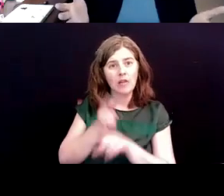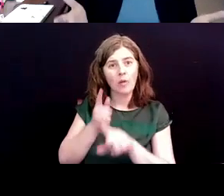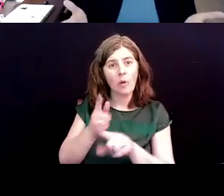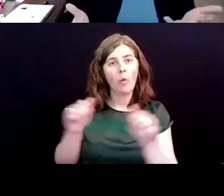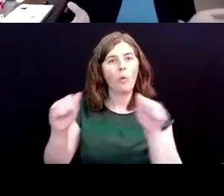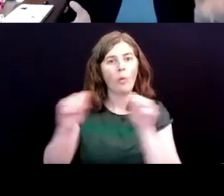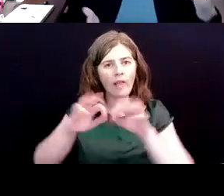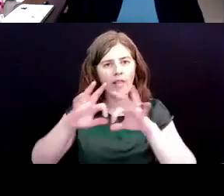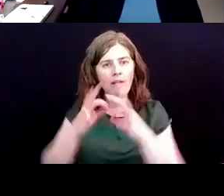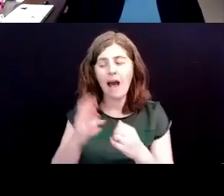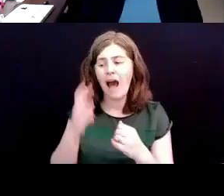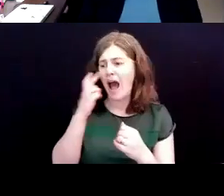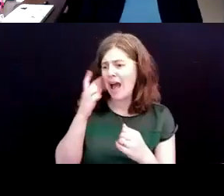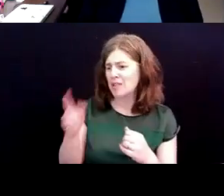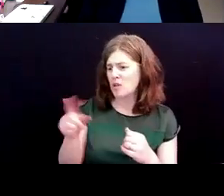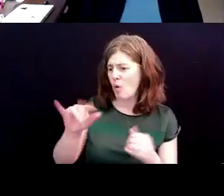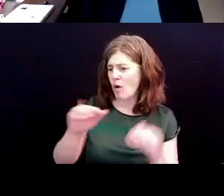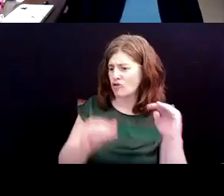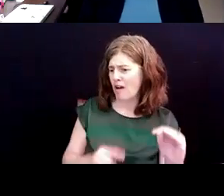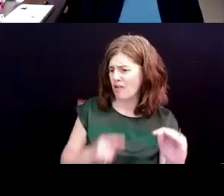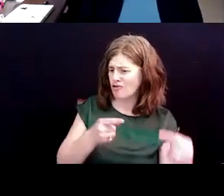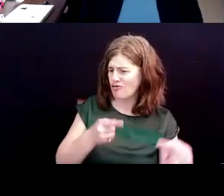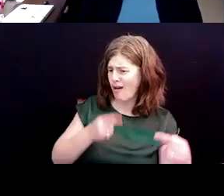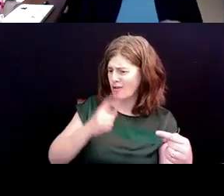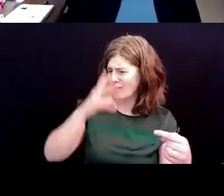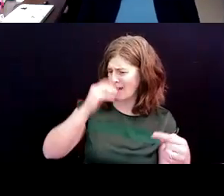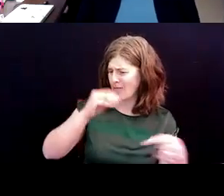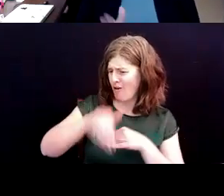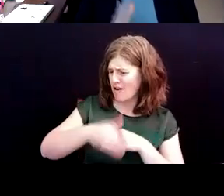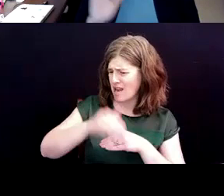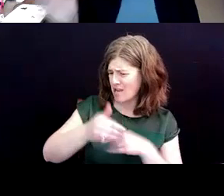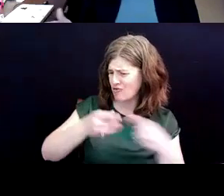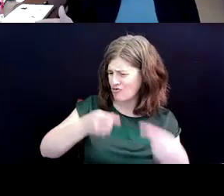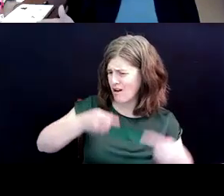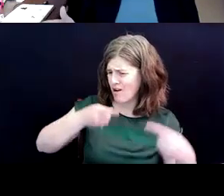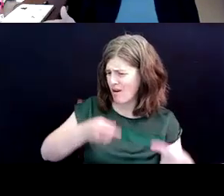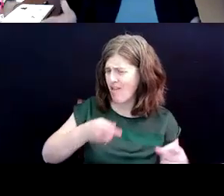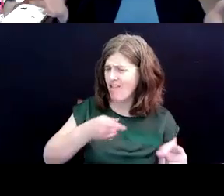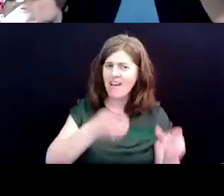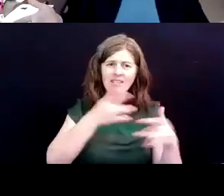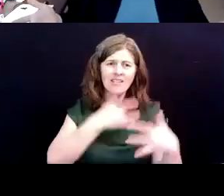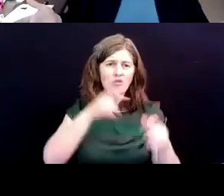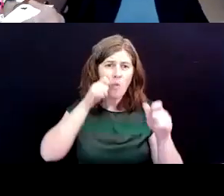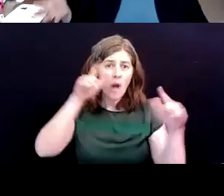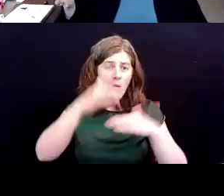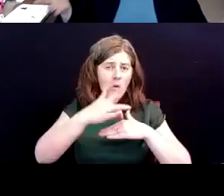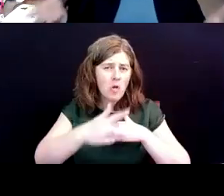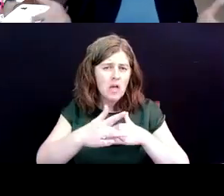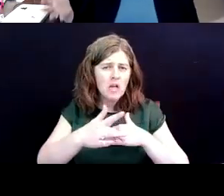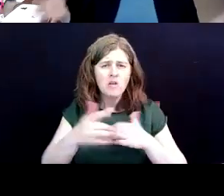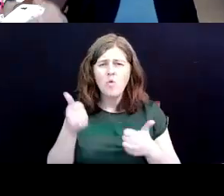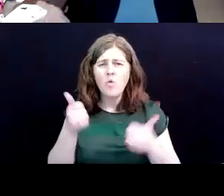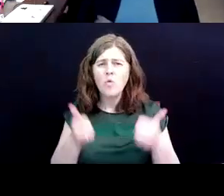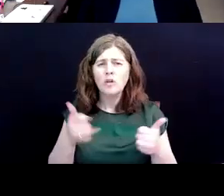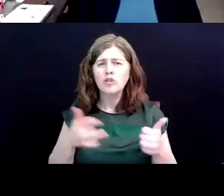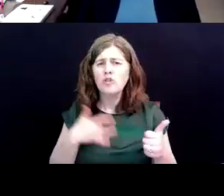I see that your child's having a hard time falling asleep at night, and they're waking up really early. Talk to me about which one you think would